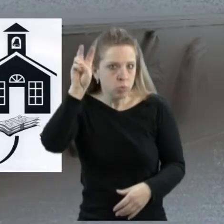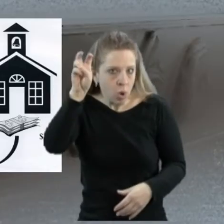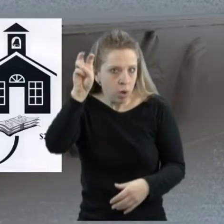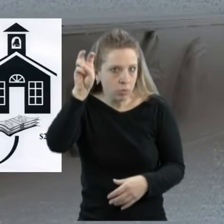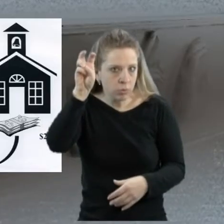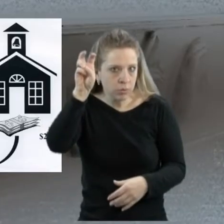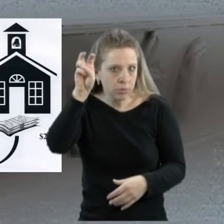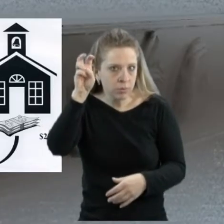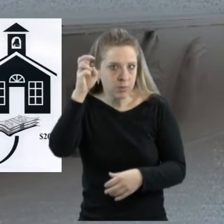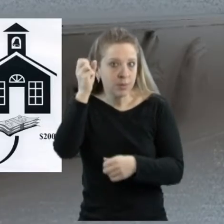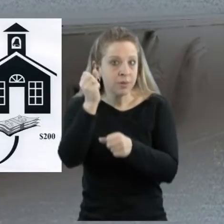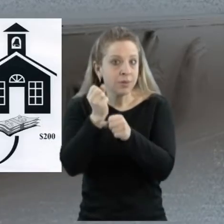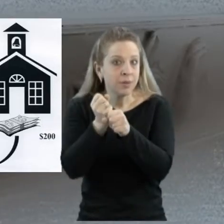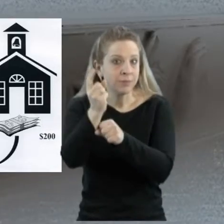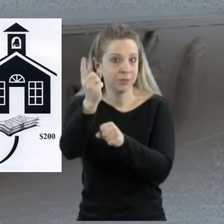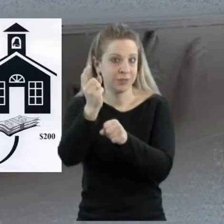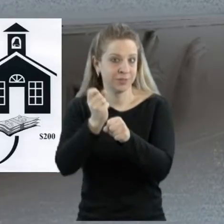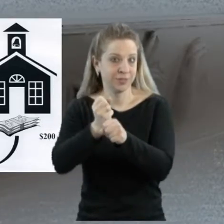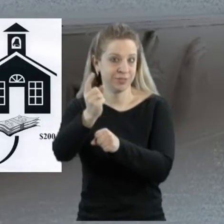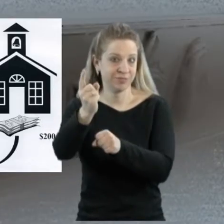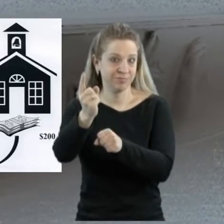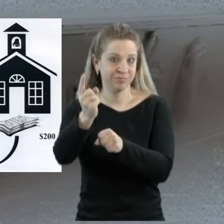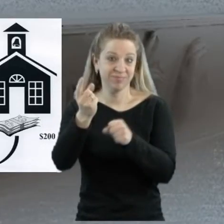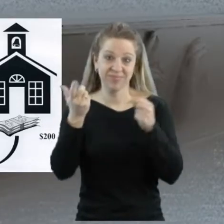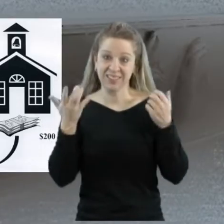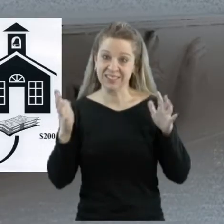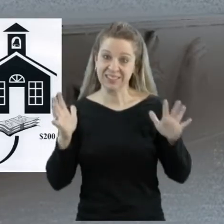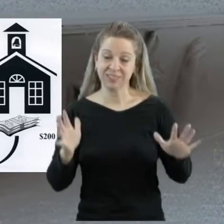He was paid about $200 a year.